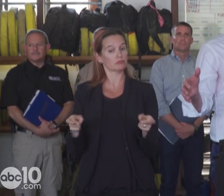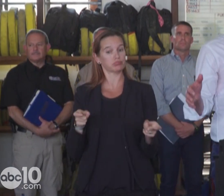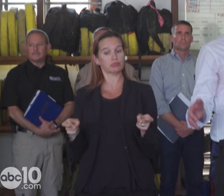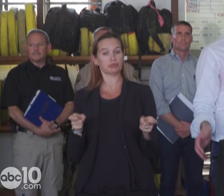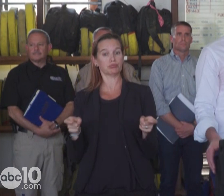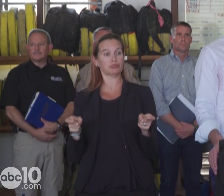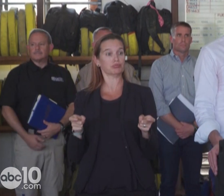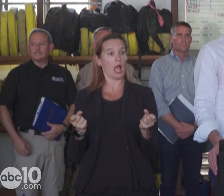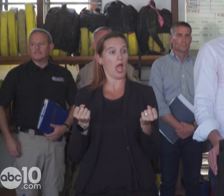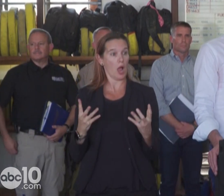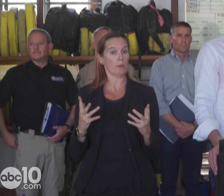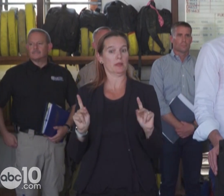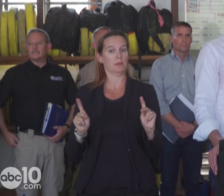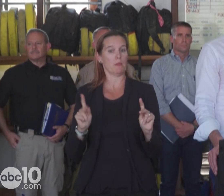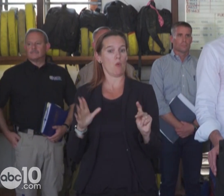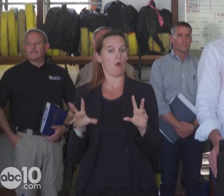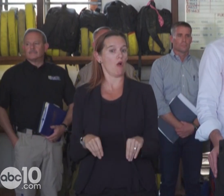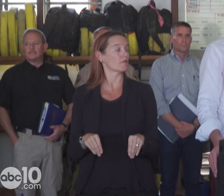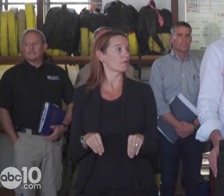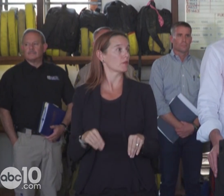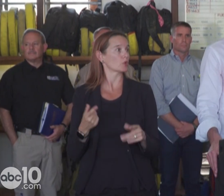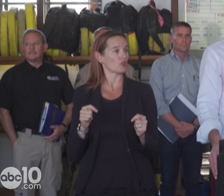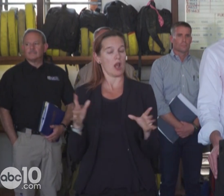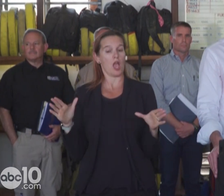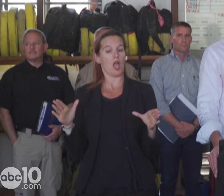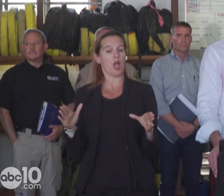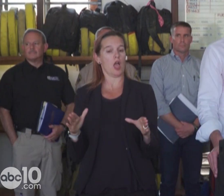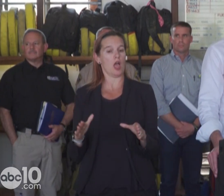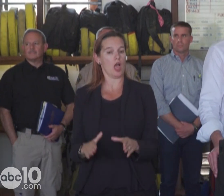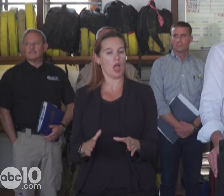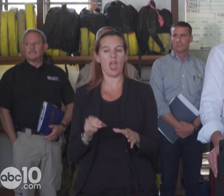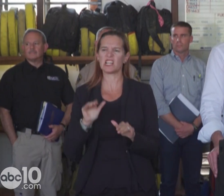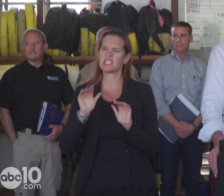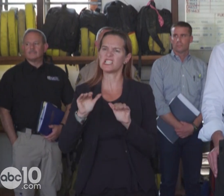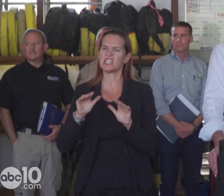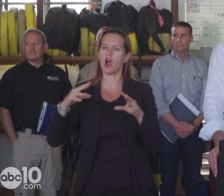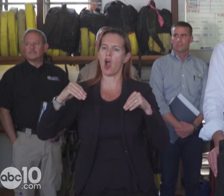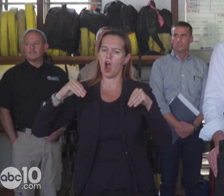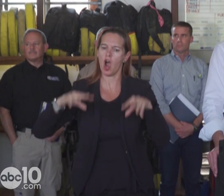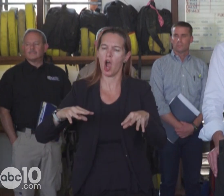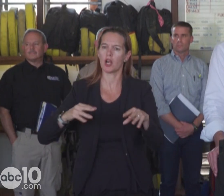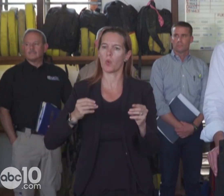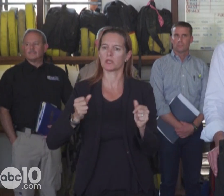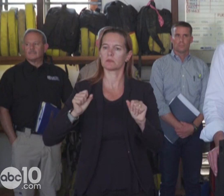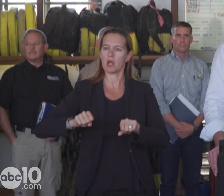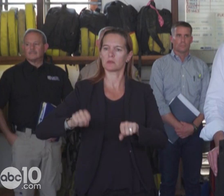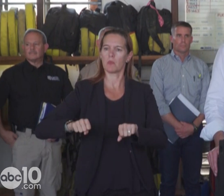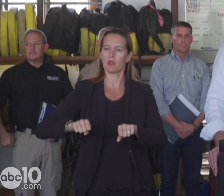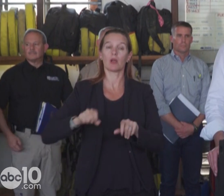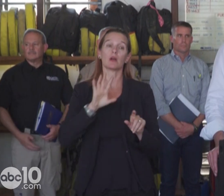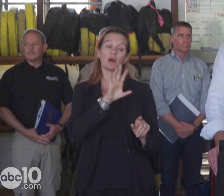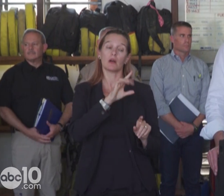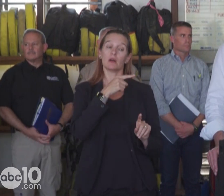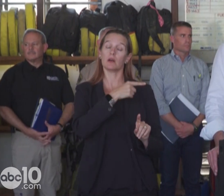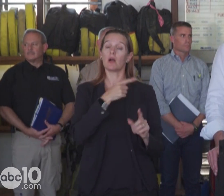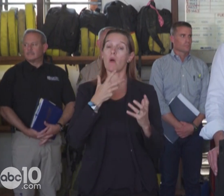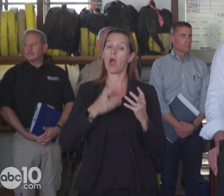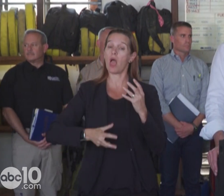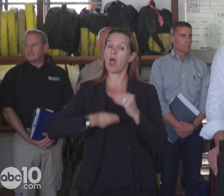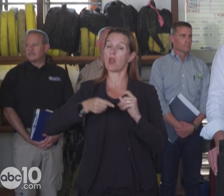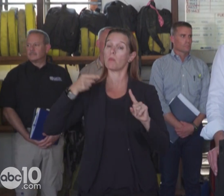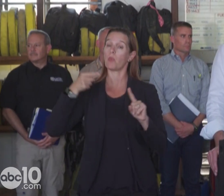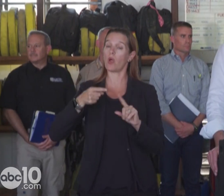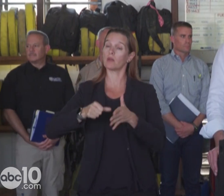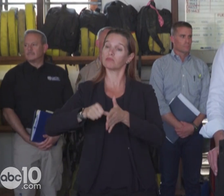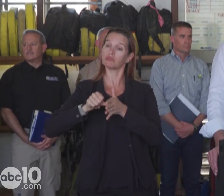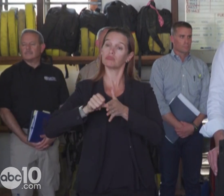the scale and scope of that, and to make sure that they turn back the power on as quickly as they can. Let me, on that subject, make a point that's